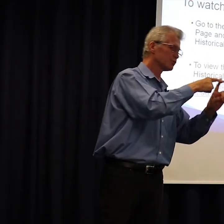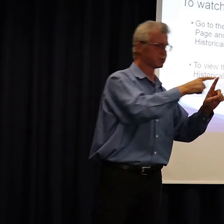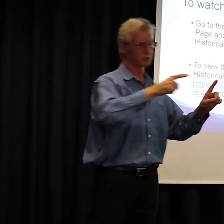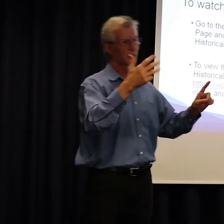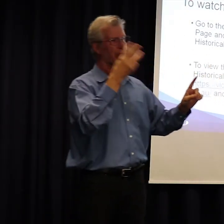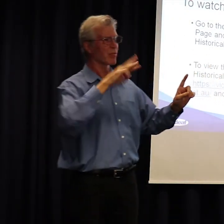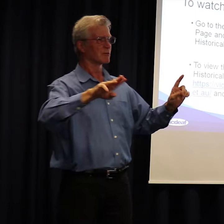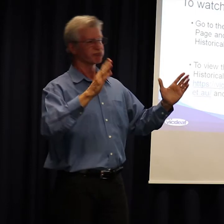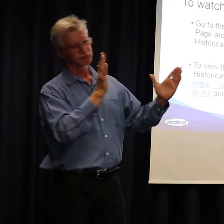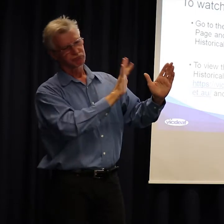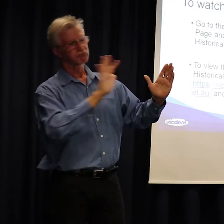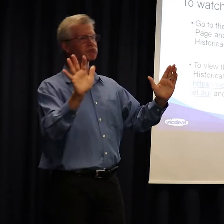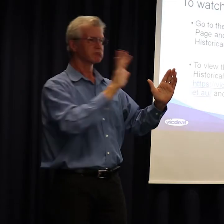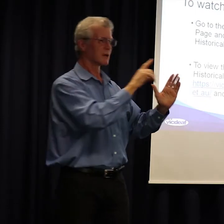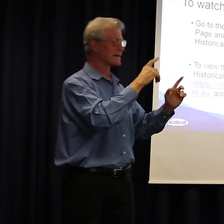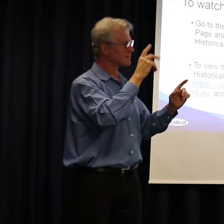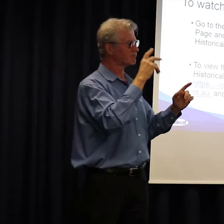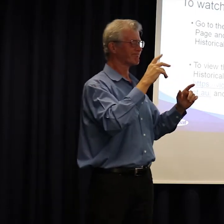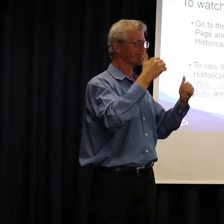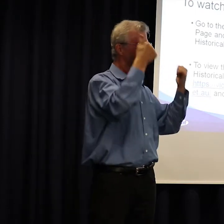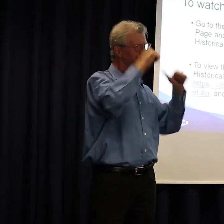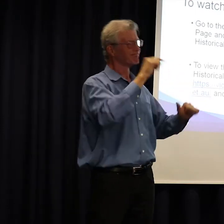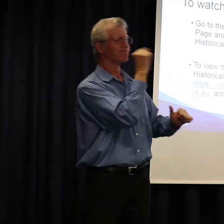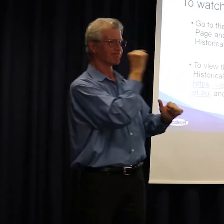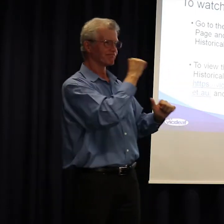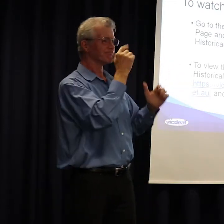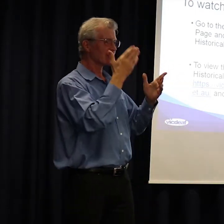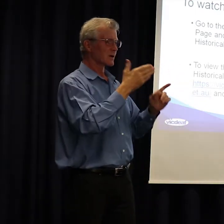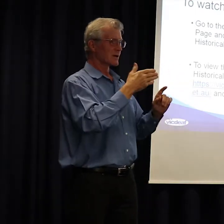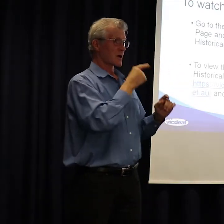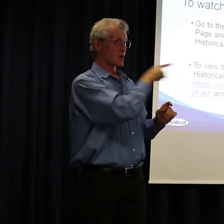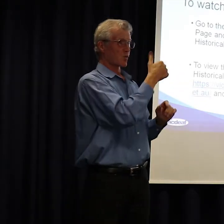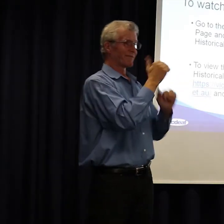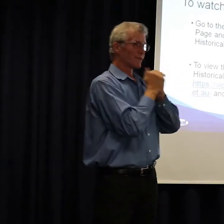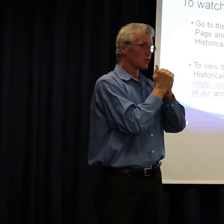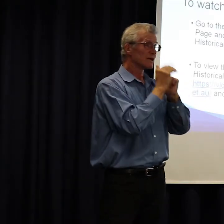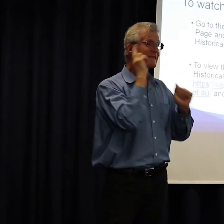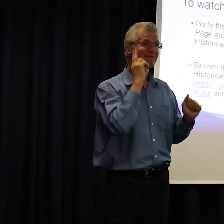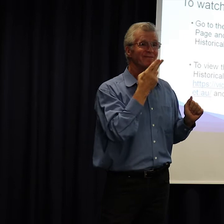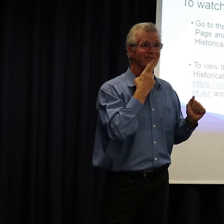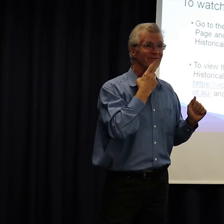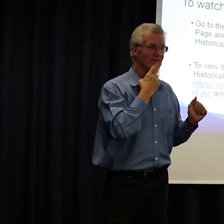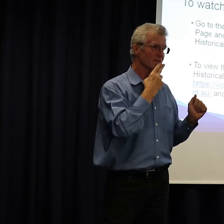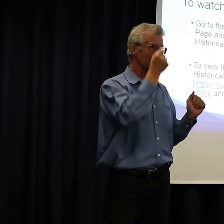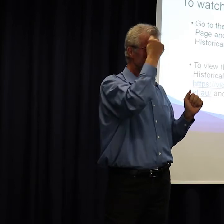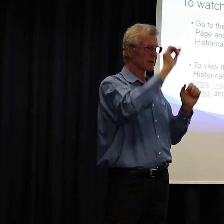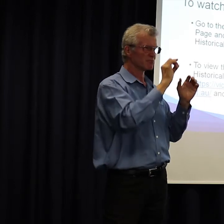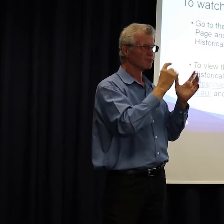he was around from the 1900s to 1930s. He was well known because as a good friend of the